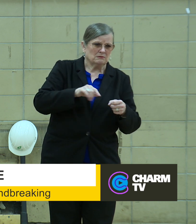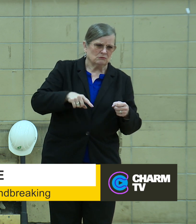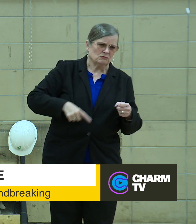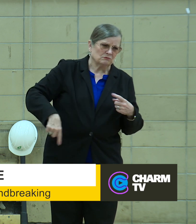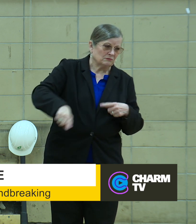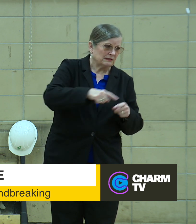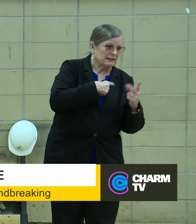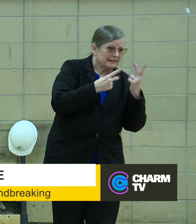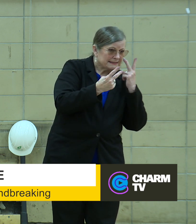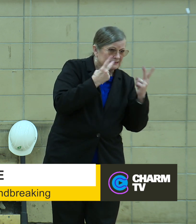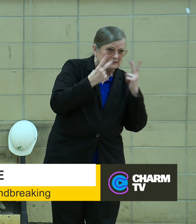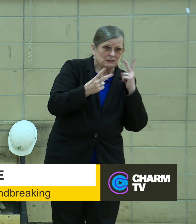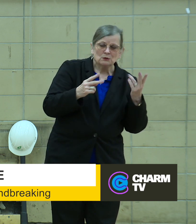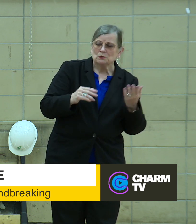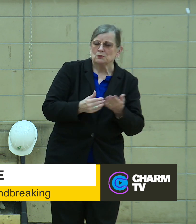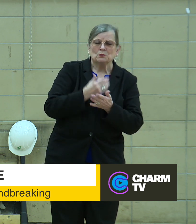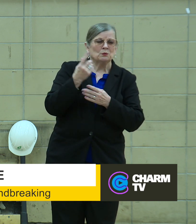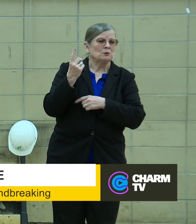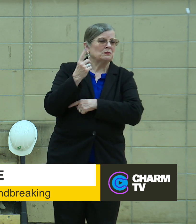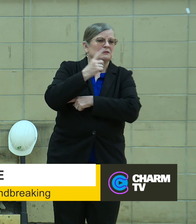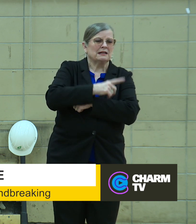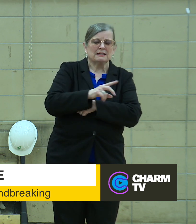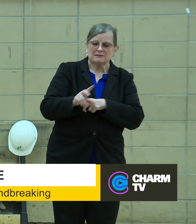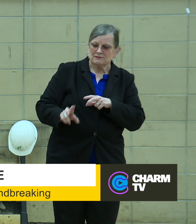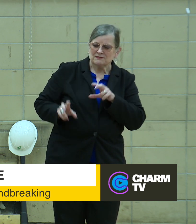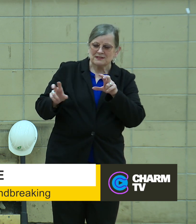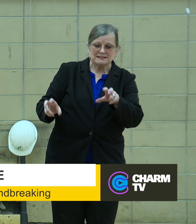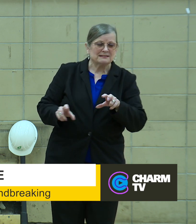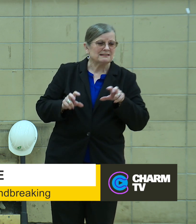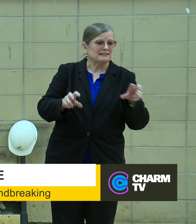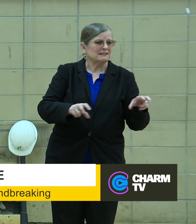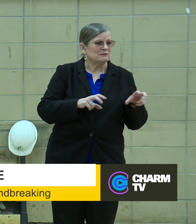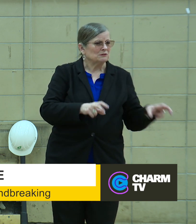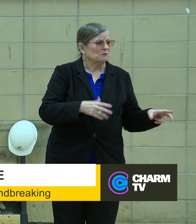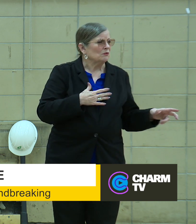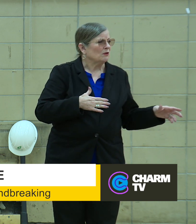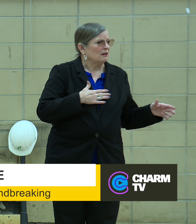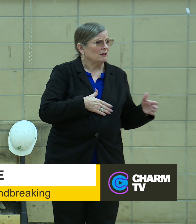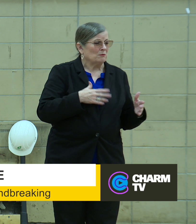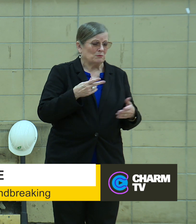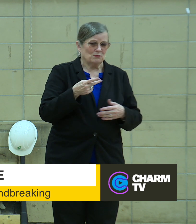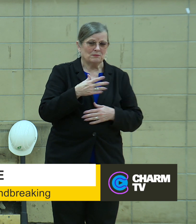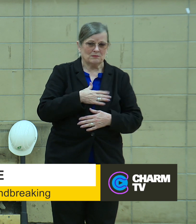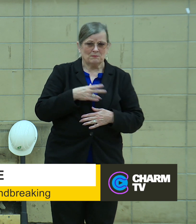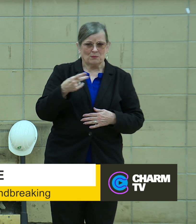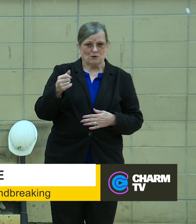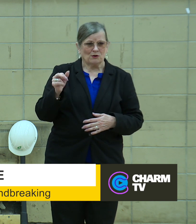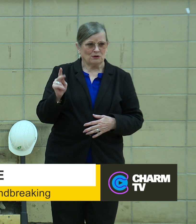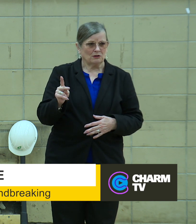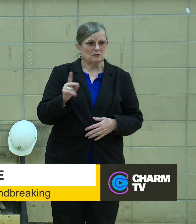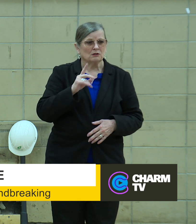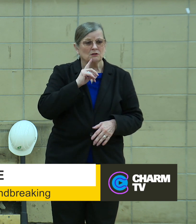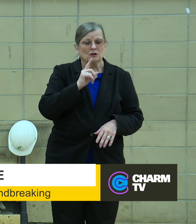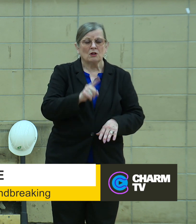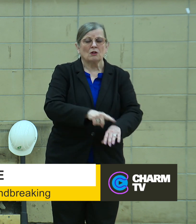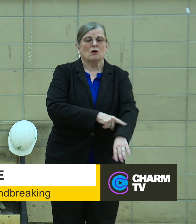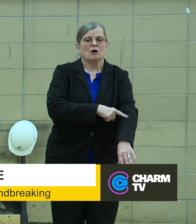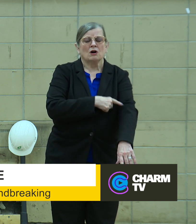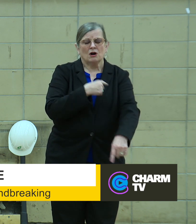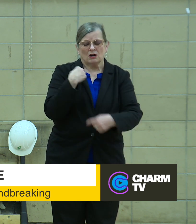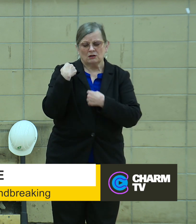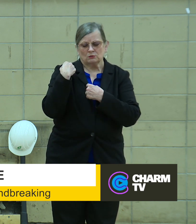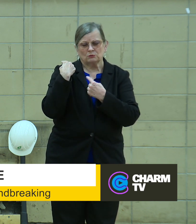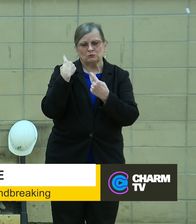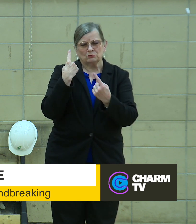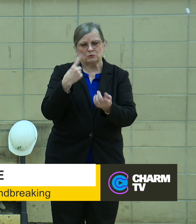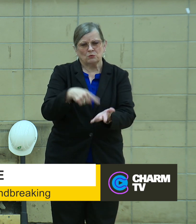there's a new day of investing in recreation and parks, something that is long, long overdue. And with that, before we get to busting up